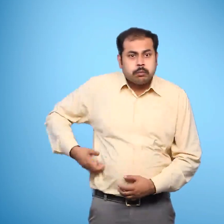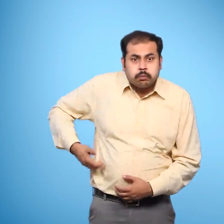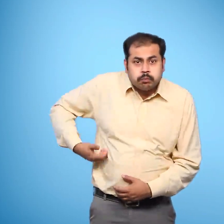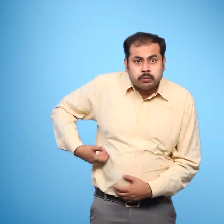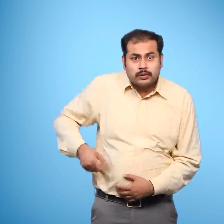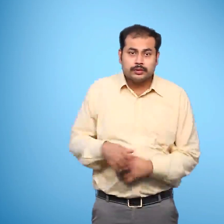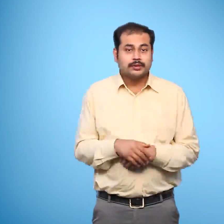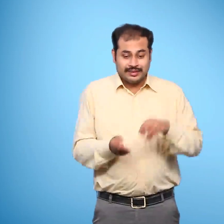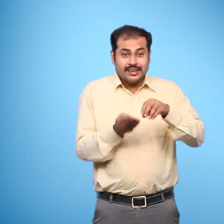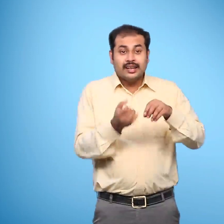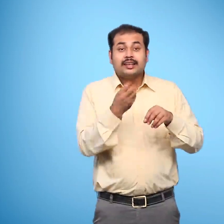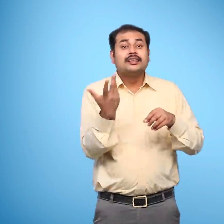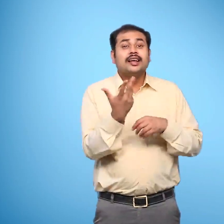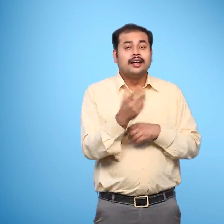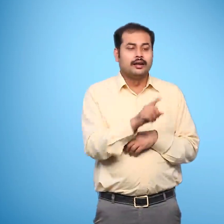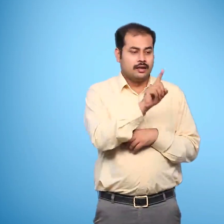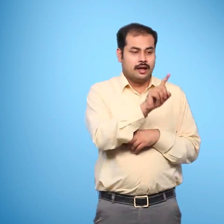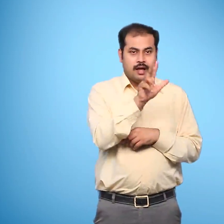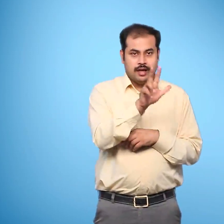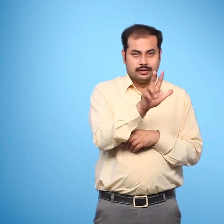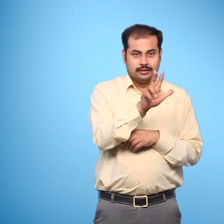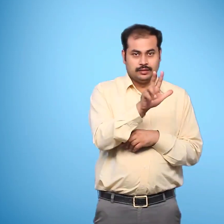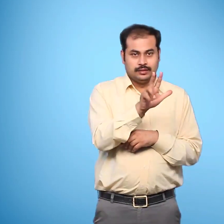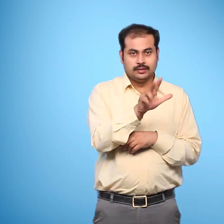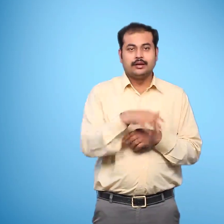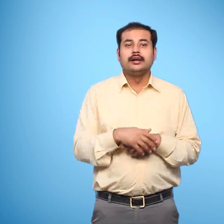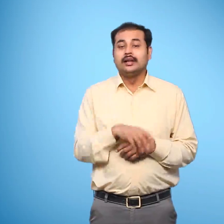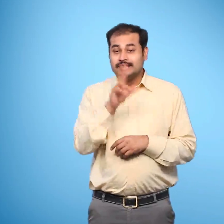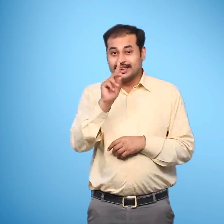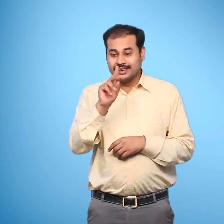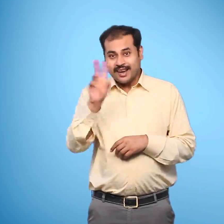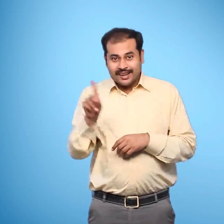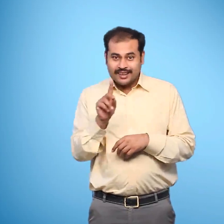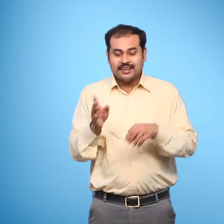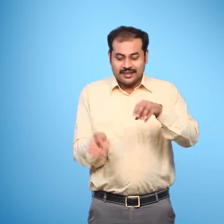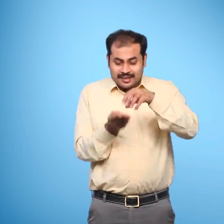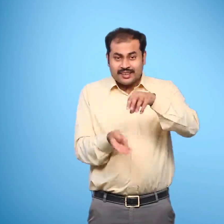Monkey tossed the ball 18 times in first turn and 10 times in second turn.